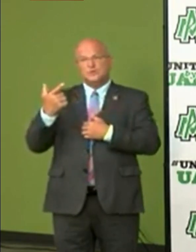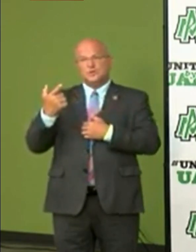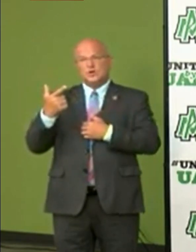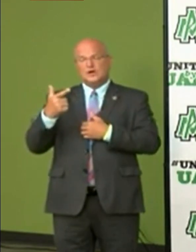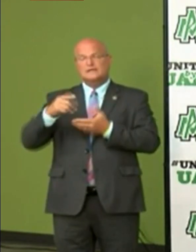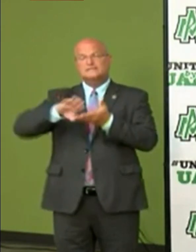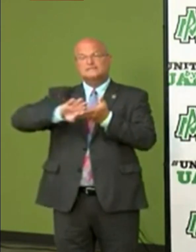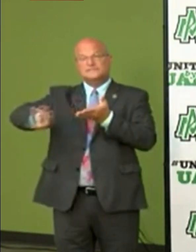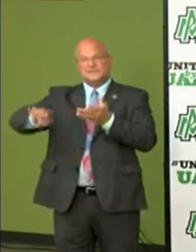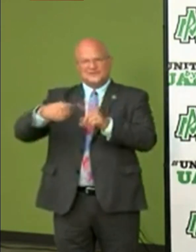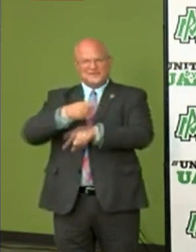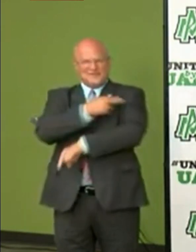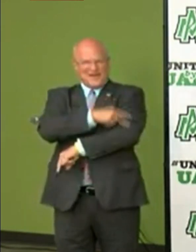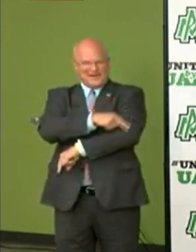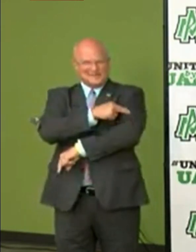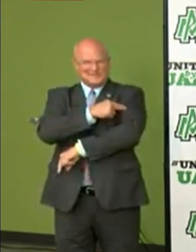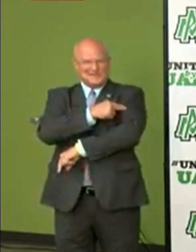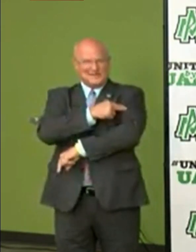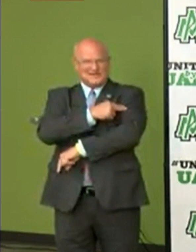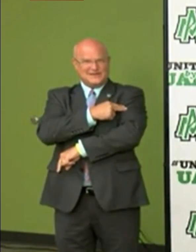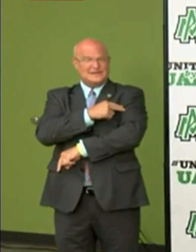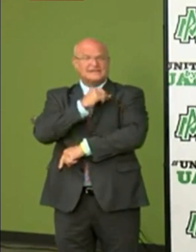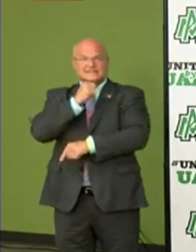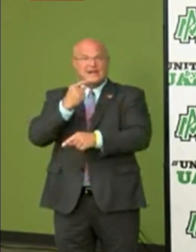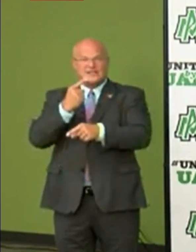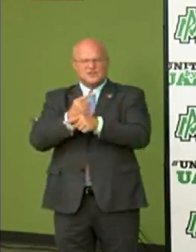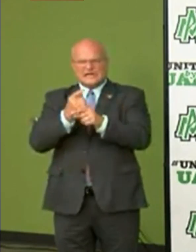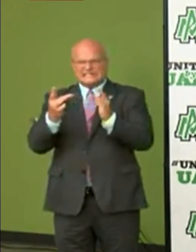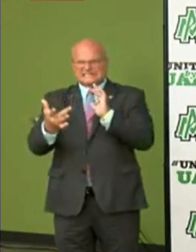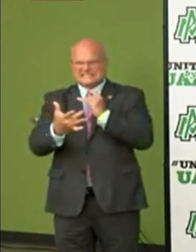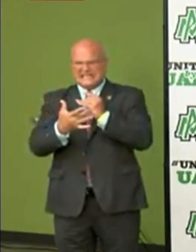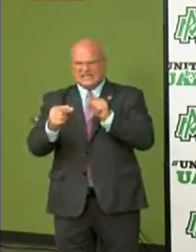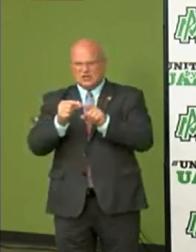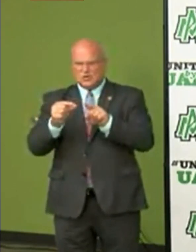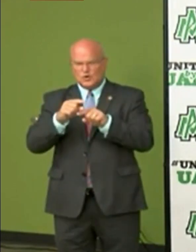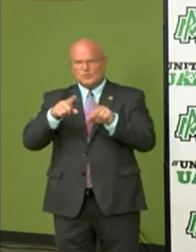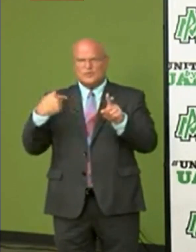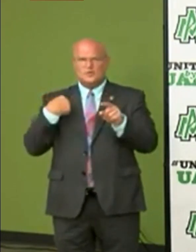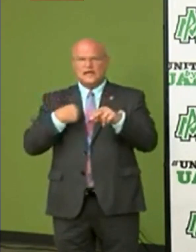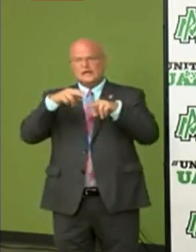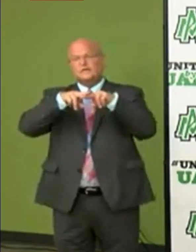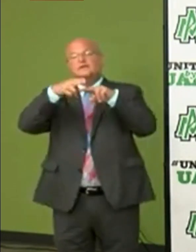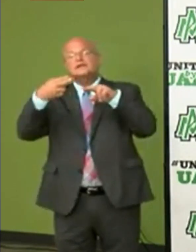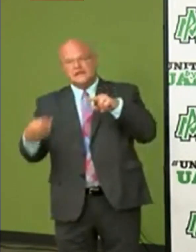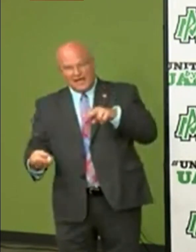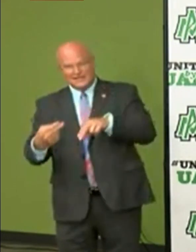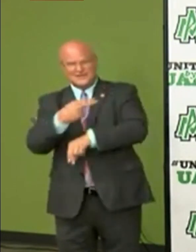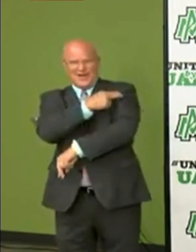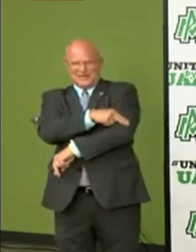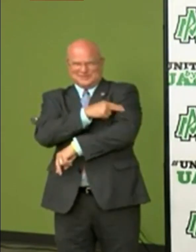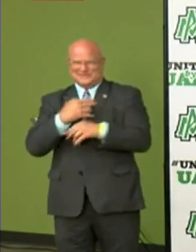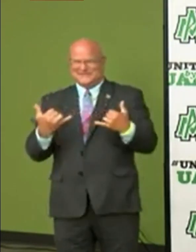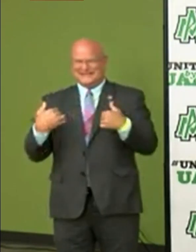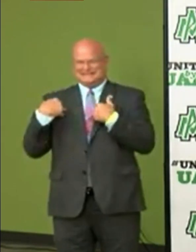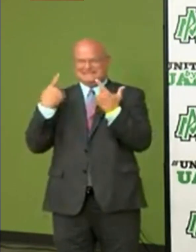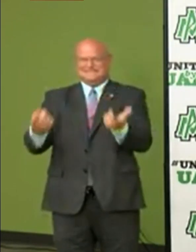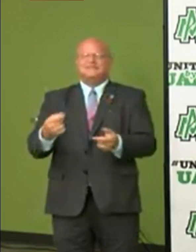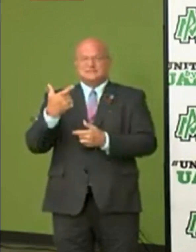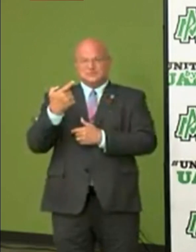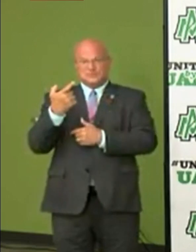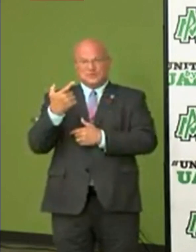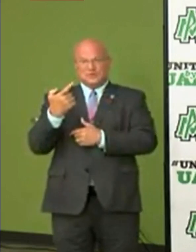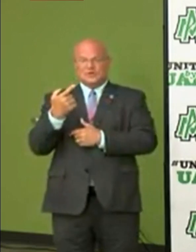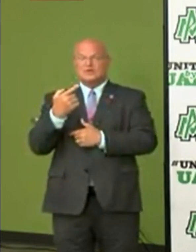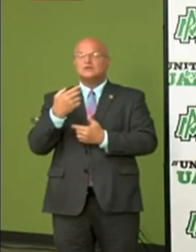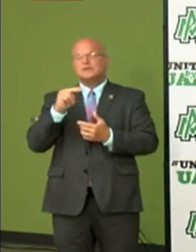been released from the hospital. And that's not the right technical term, because we've had a reduction in hospitalizations of 21, which could